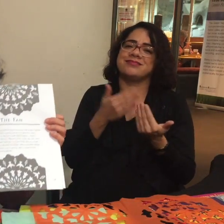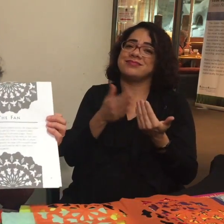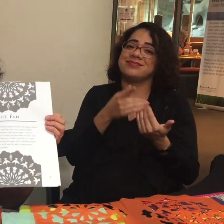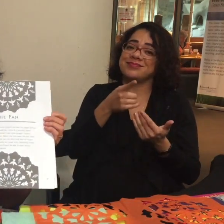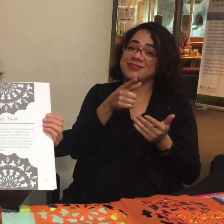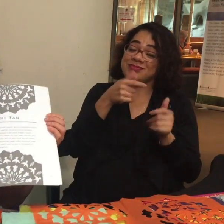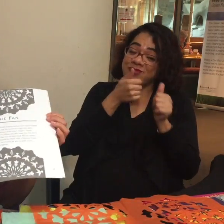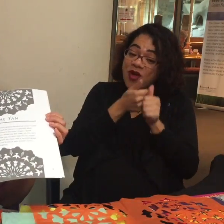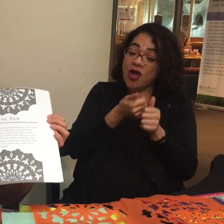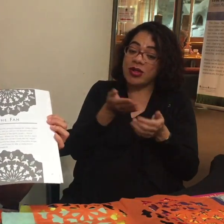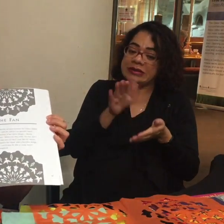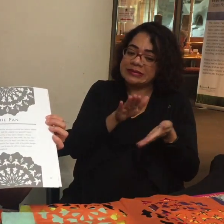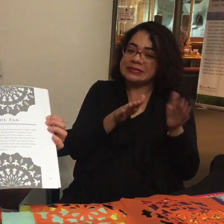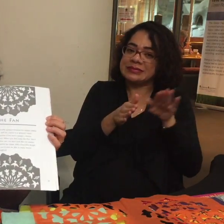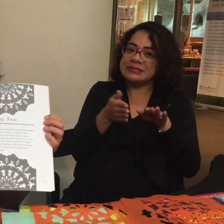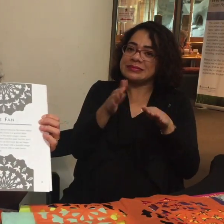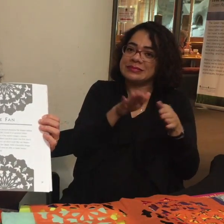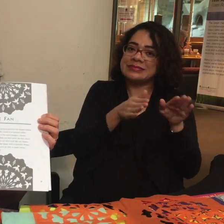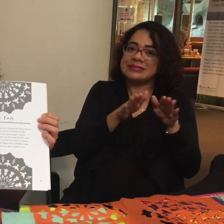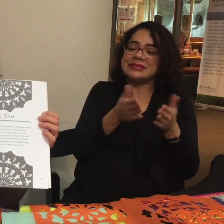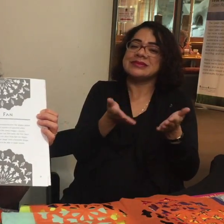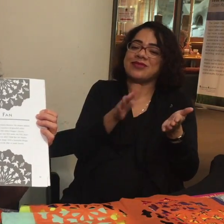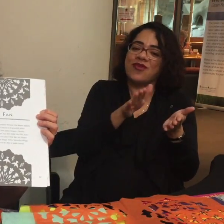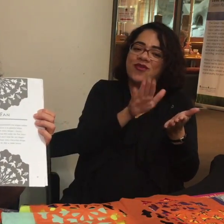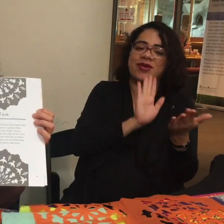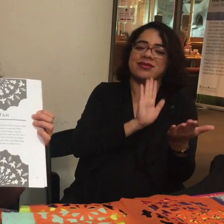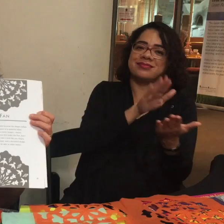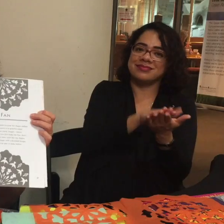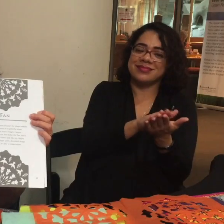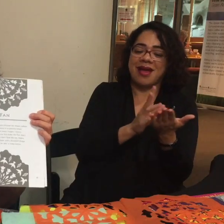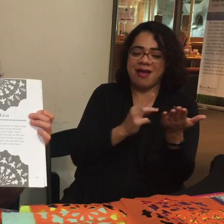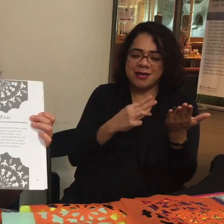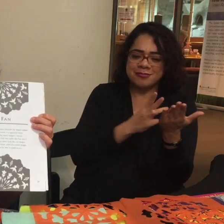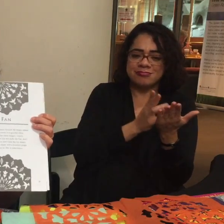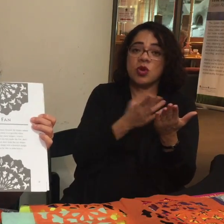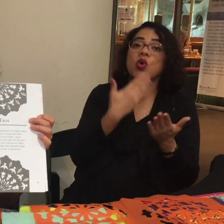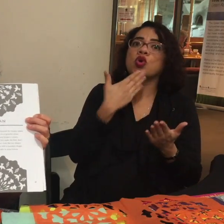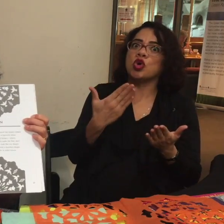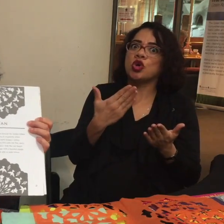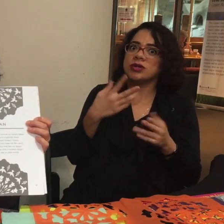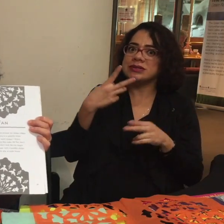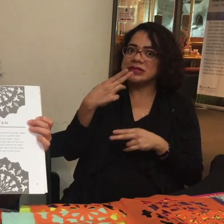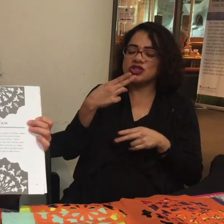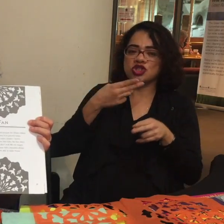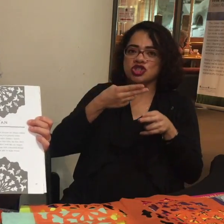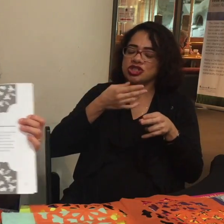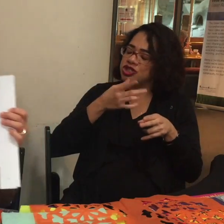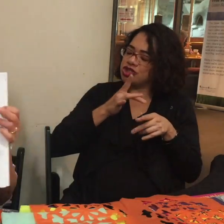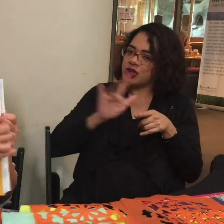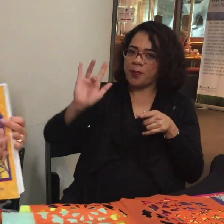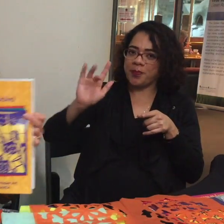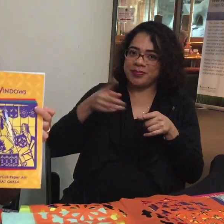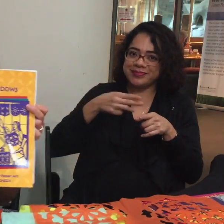the folding instructions and cut with good scissors, sharp scissors.